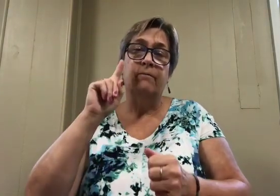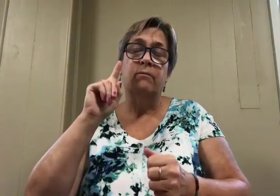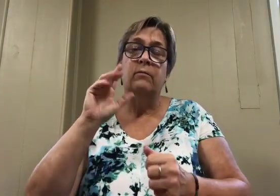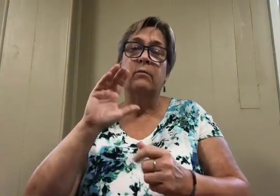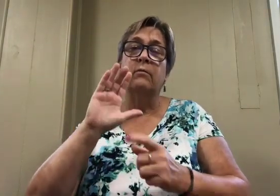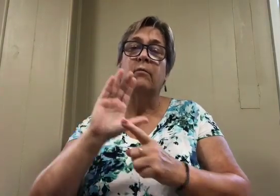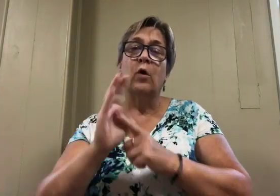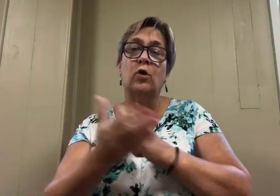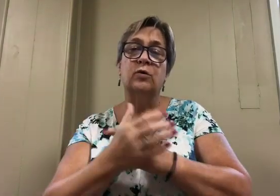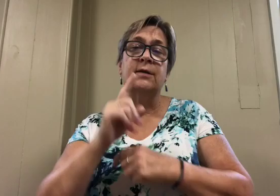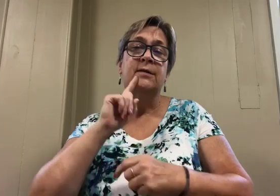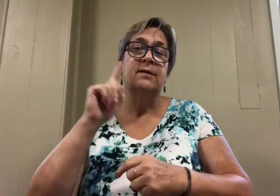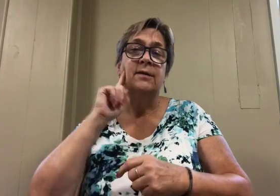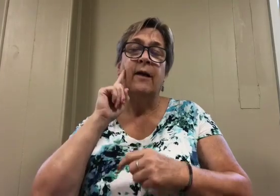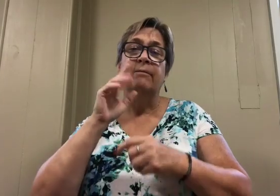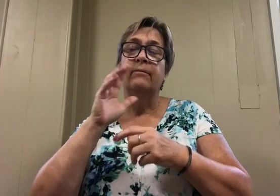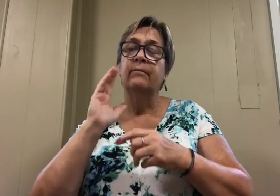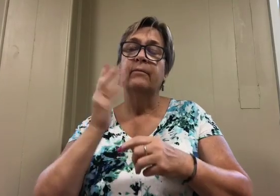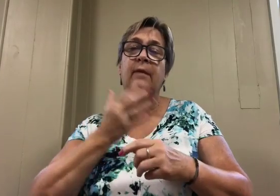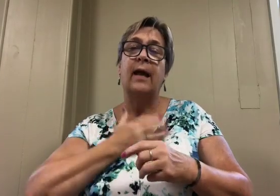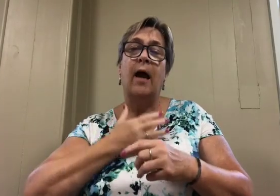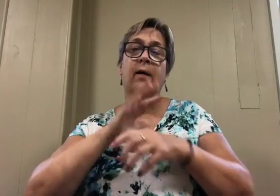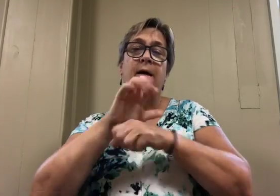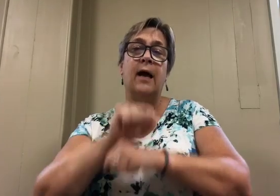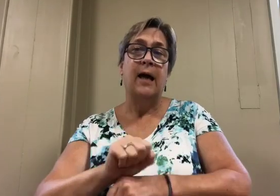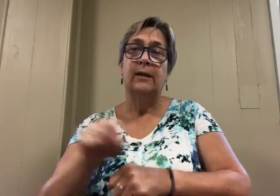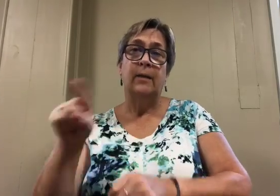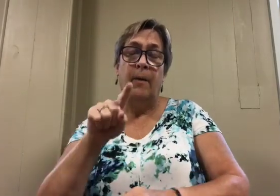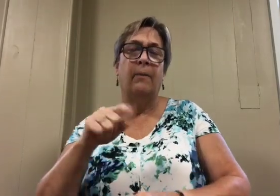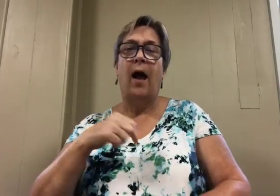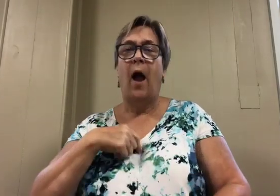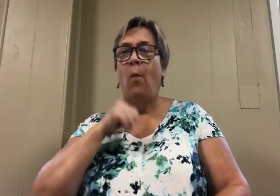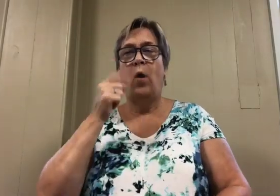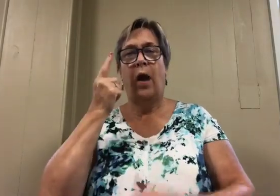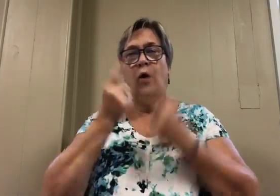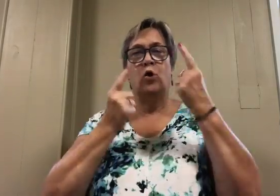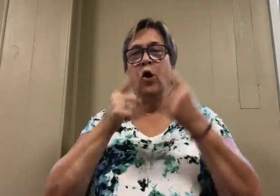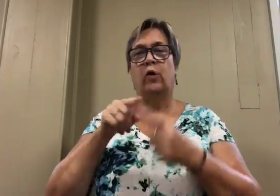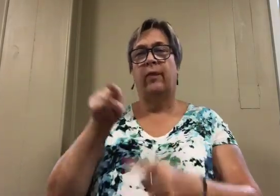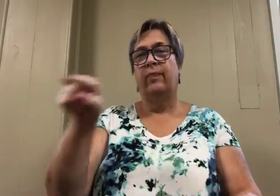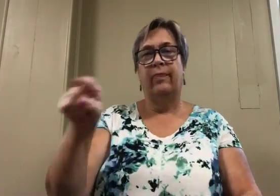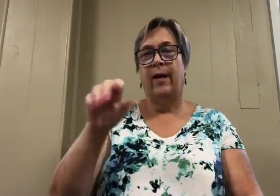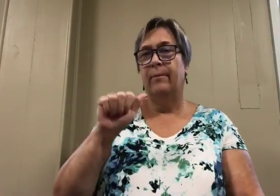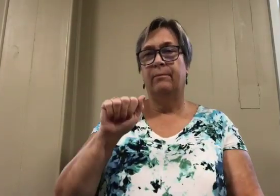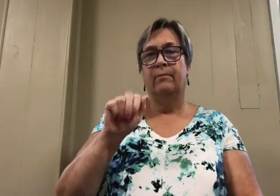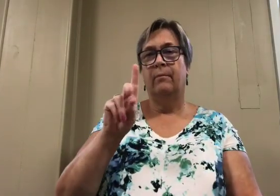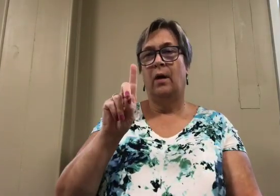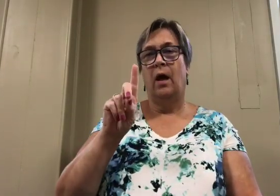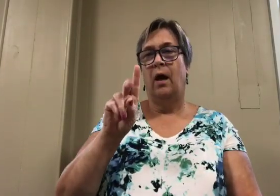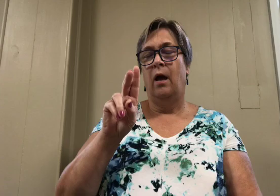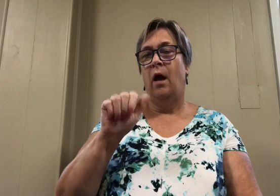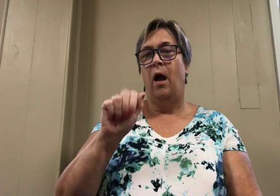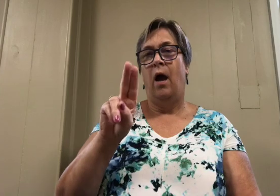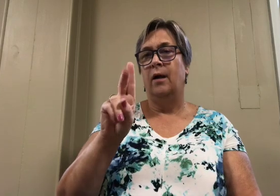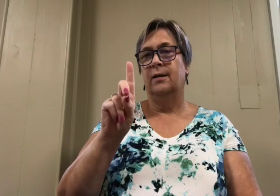familiar with deaf culture or a deaf lived experience. I wouldn't consider